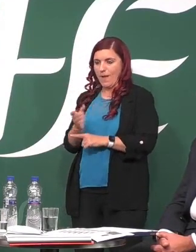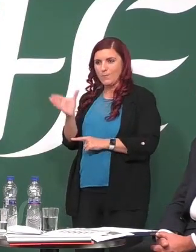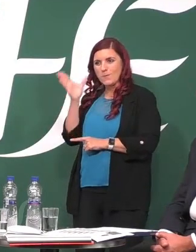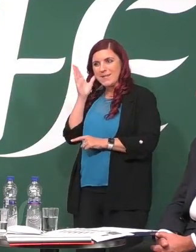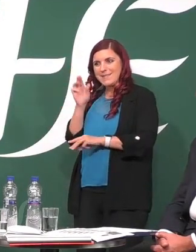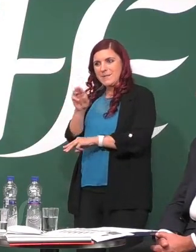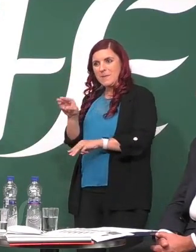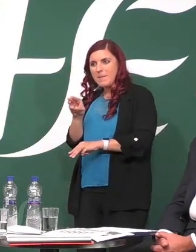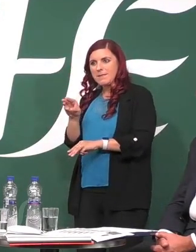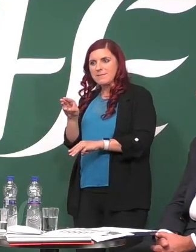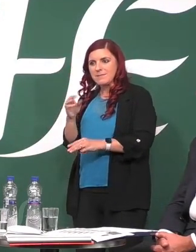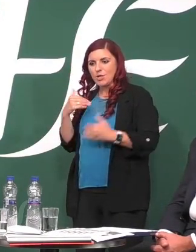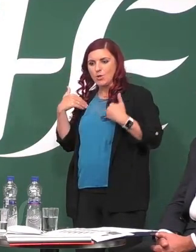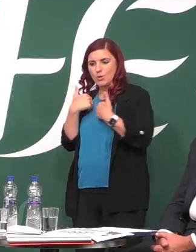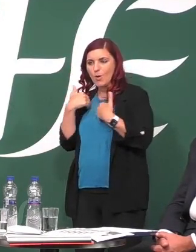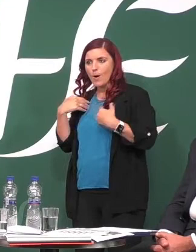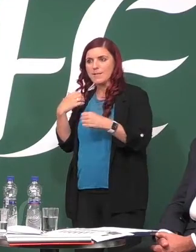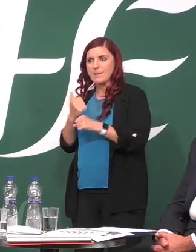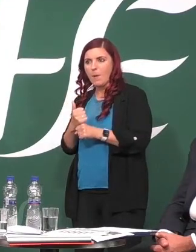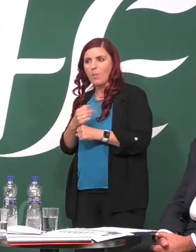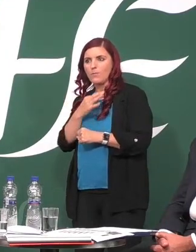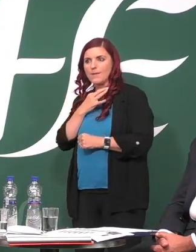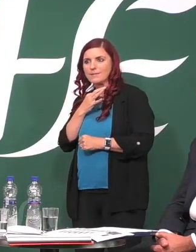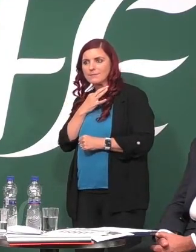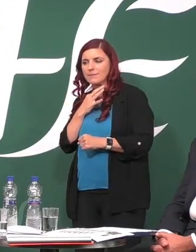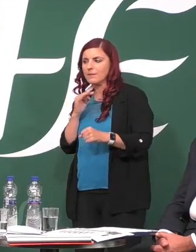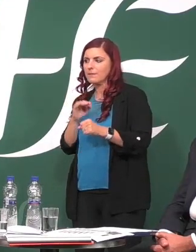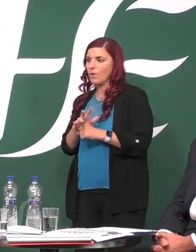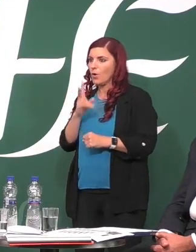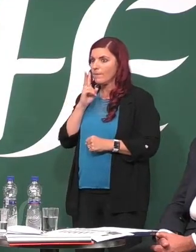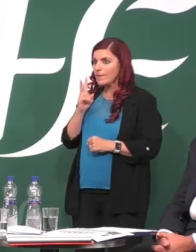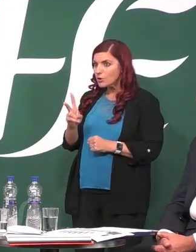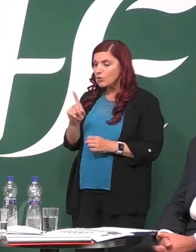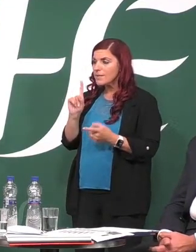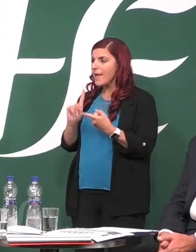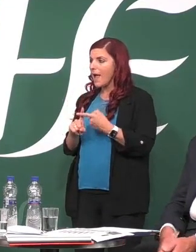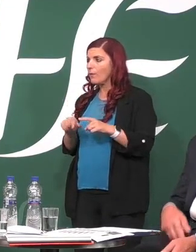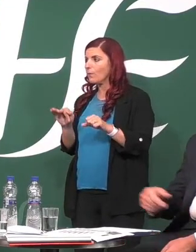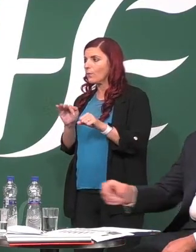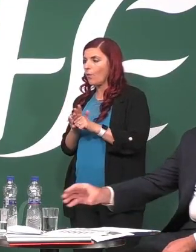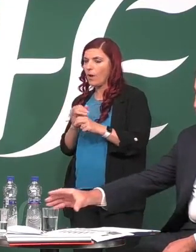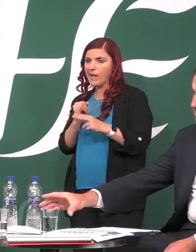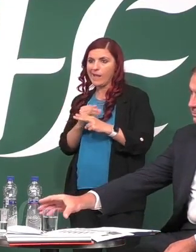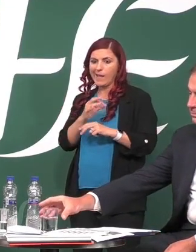about access, for visitors, and also for